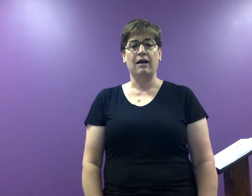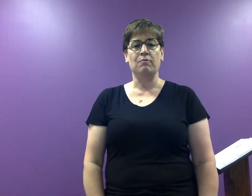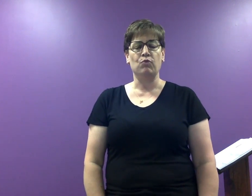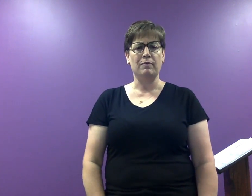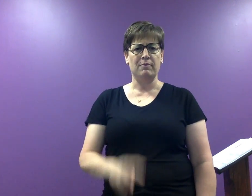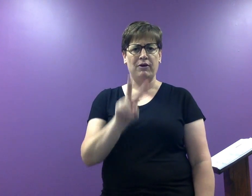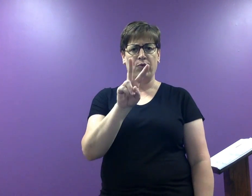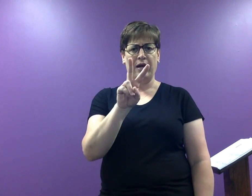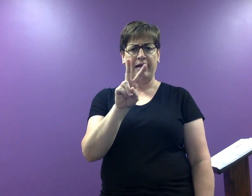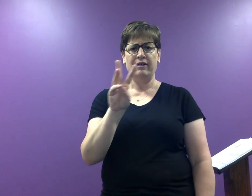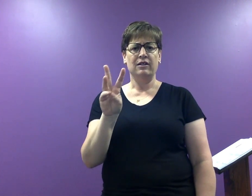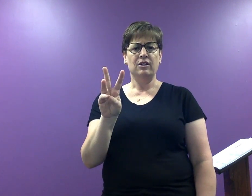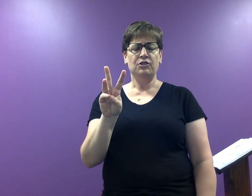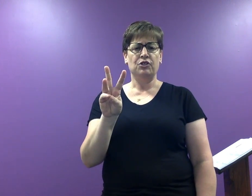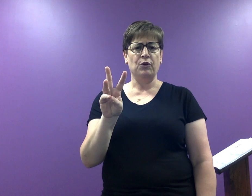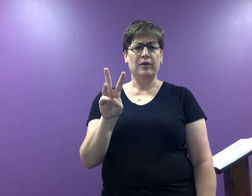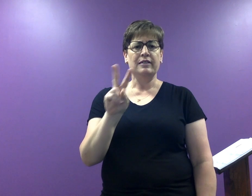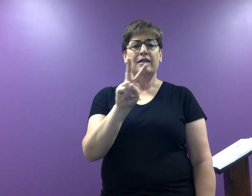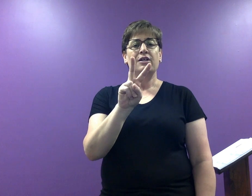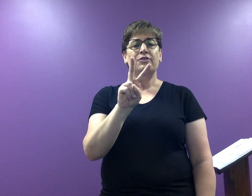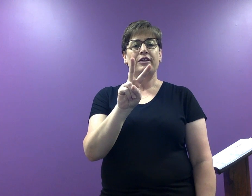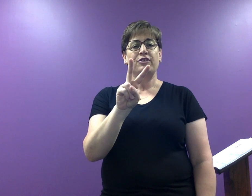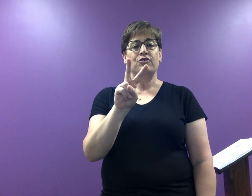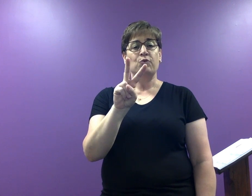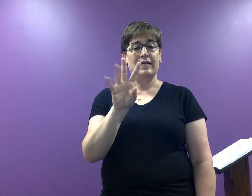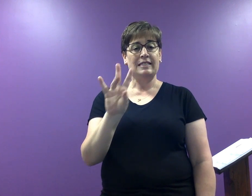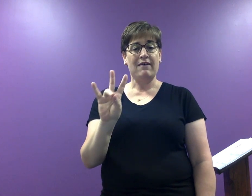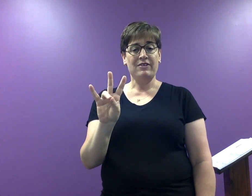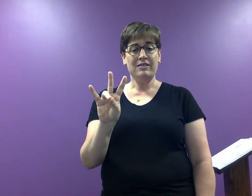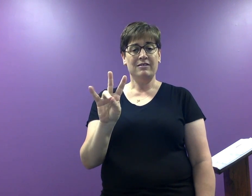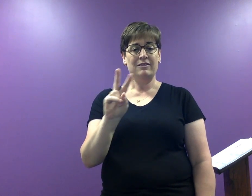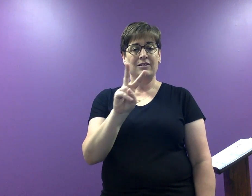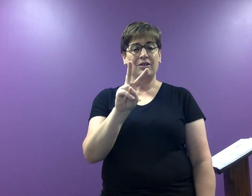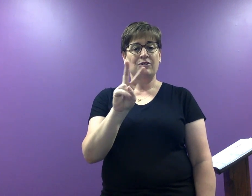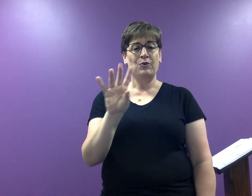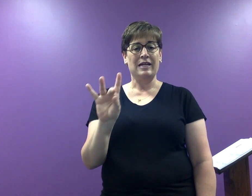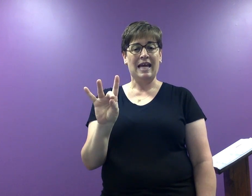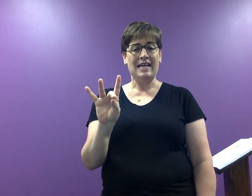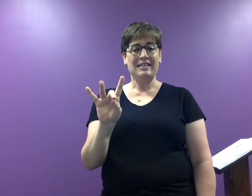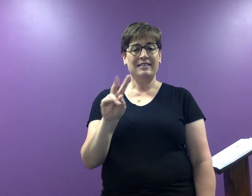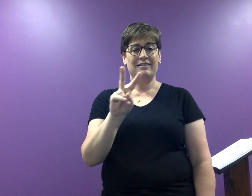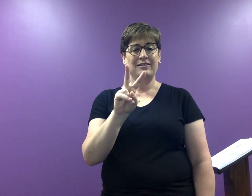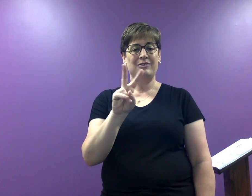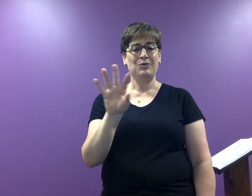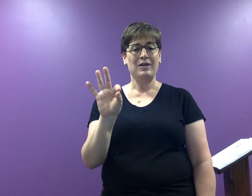would be the better way to do it. So then you just 27, 28, 29,